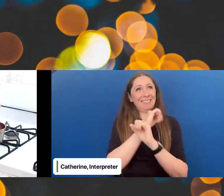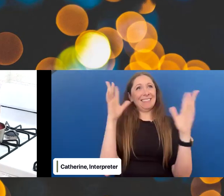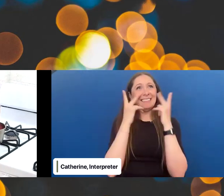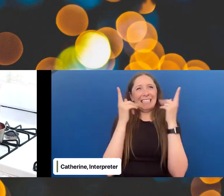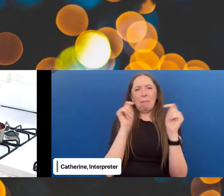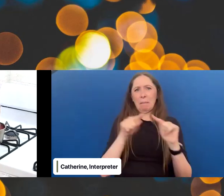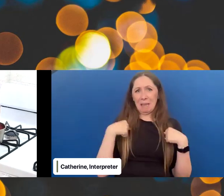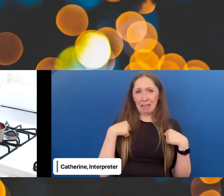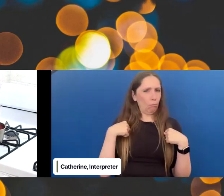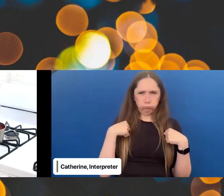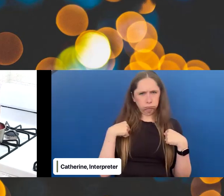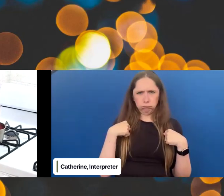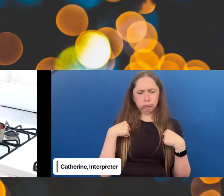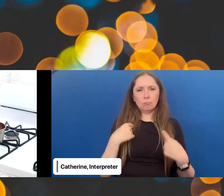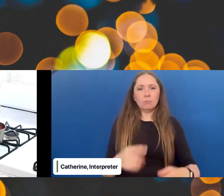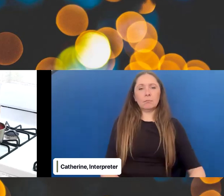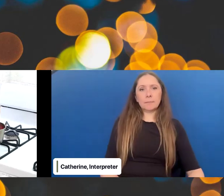don't.